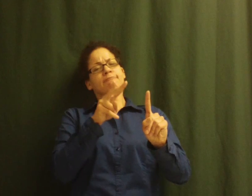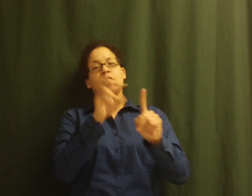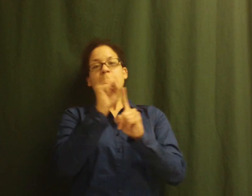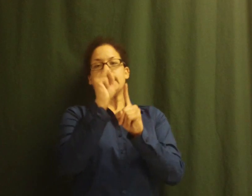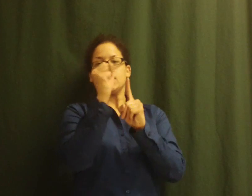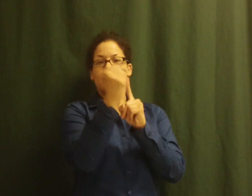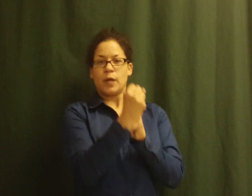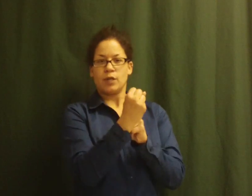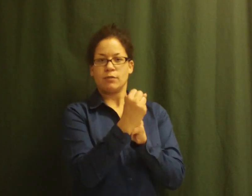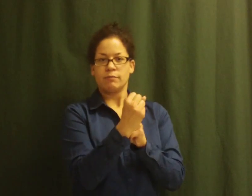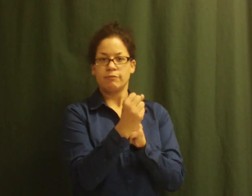conclusion.